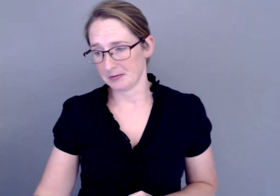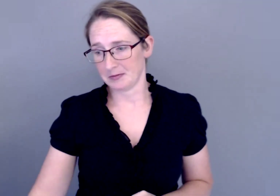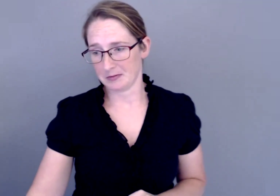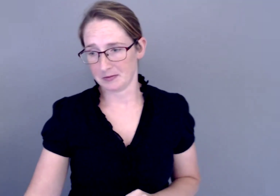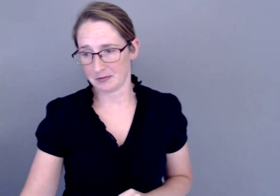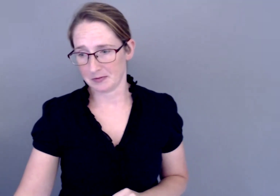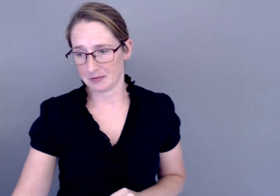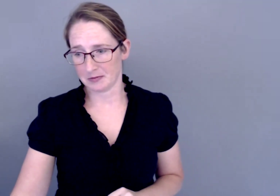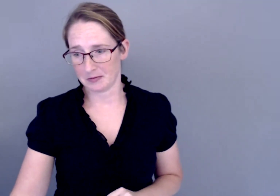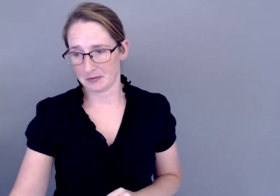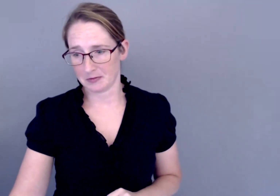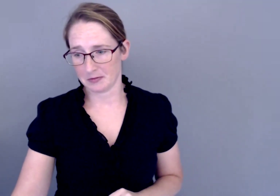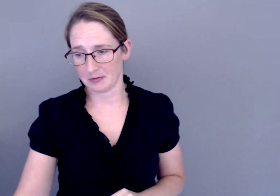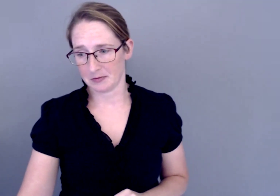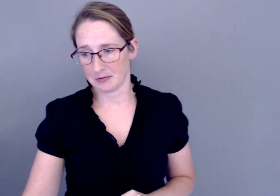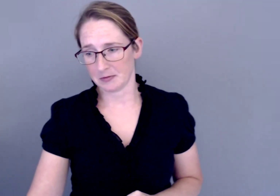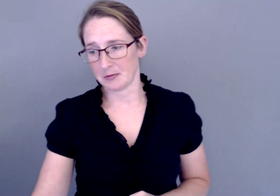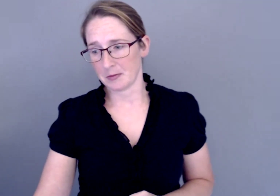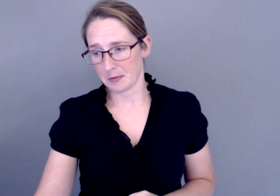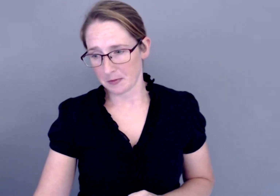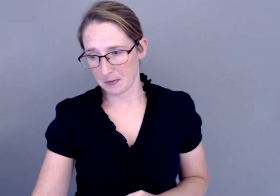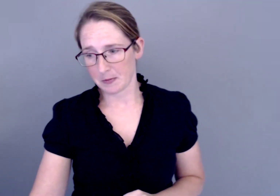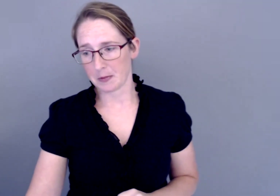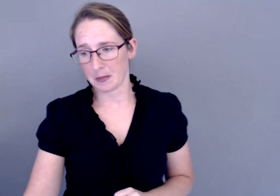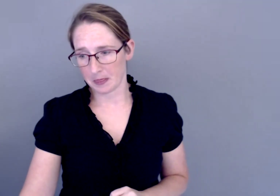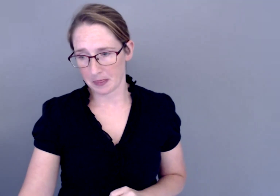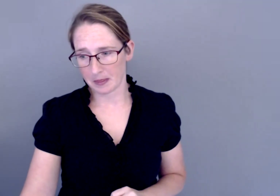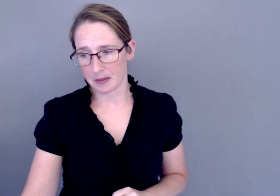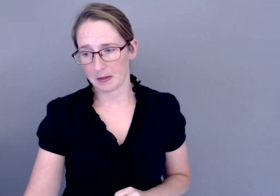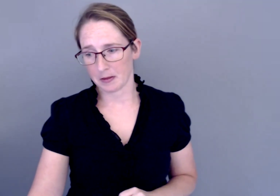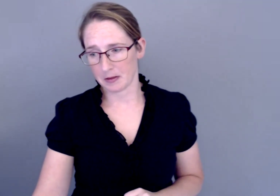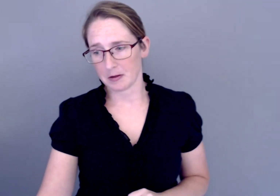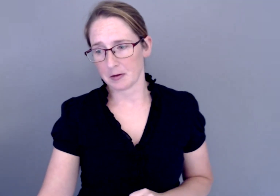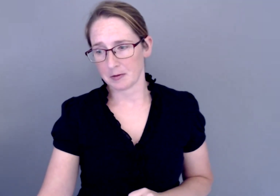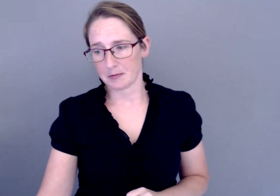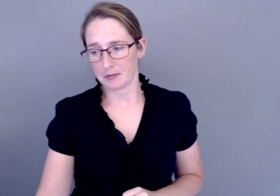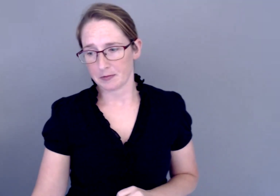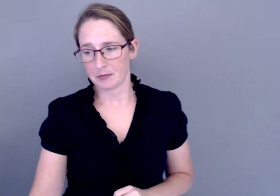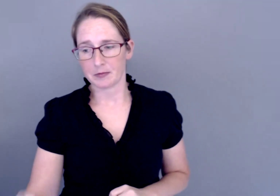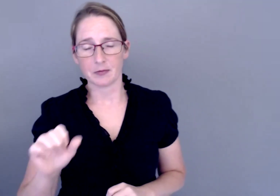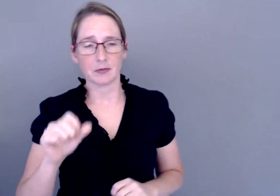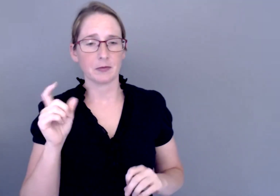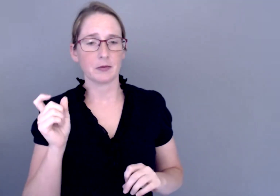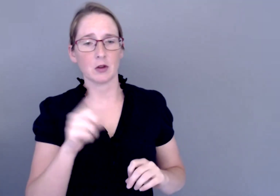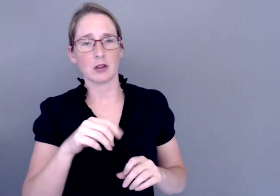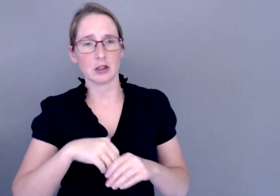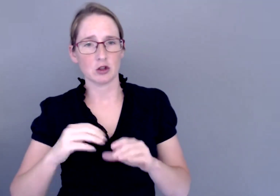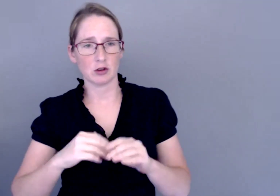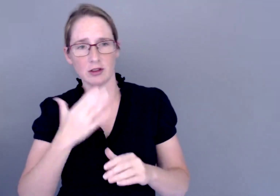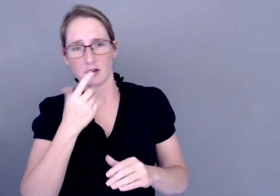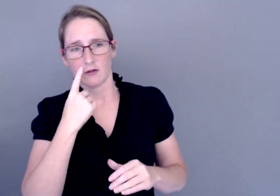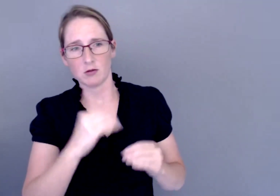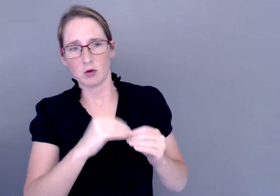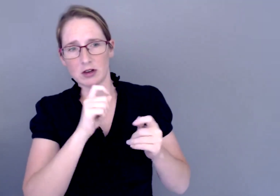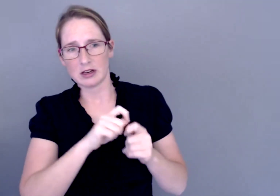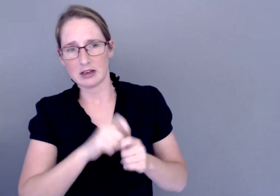This is Maria. I just want to uplift a question in the chat. And Beth, thank you for asking it around getting more detailed materials.